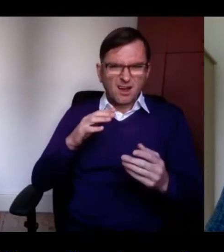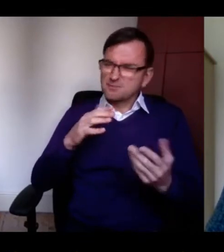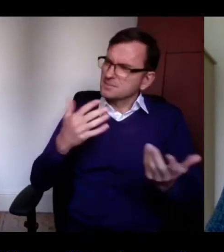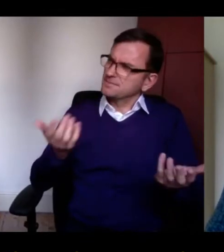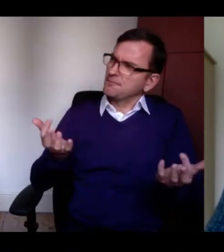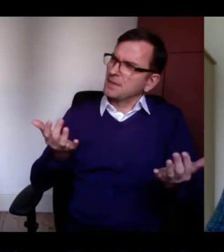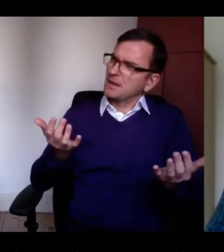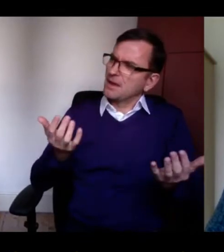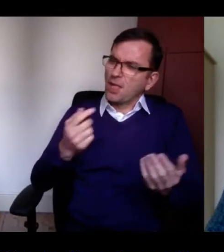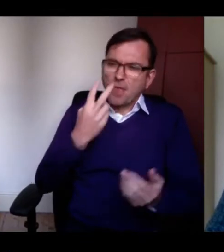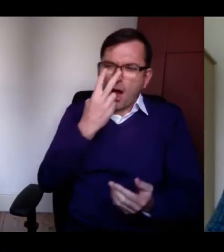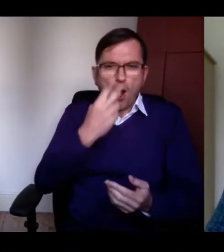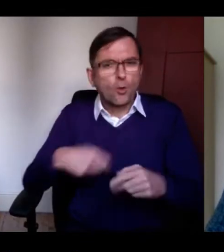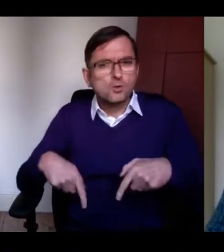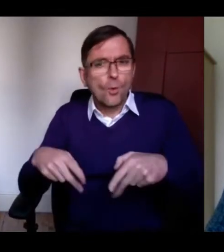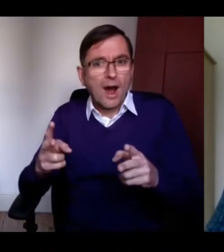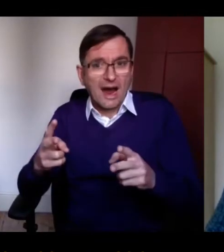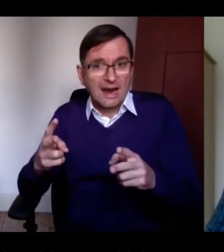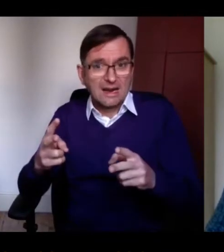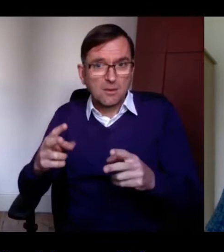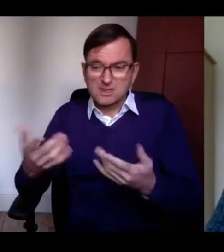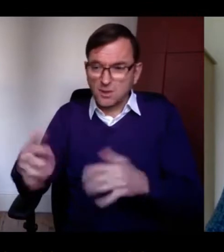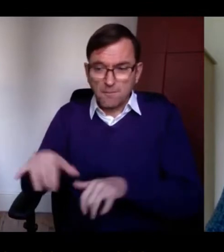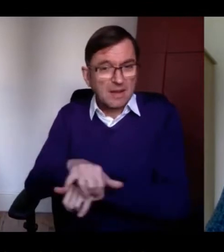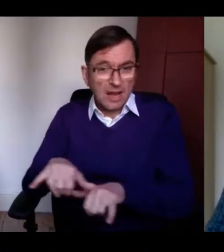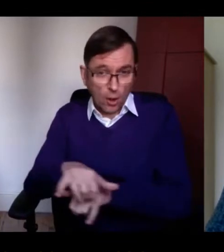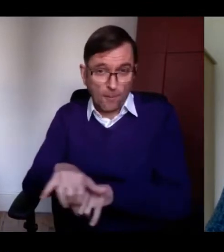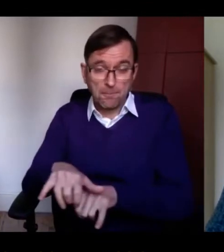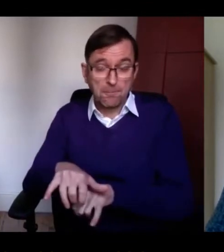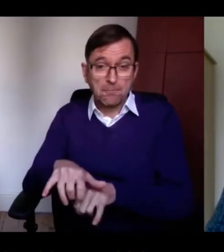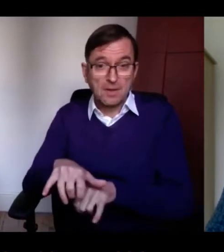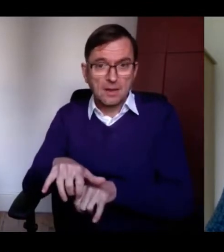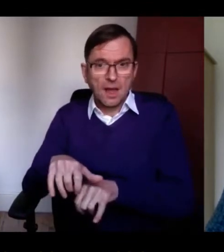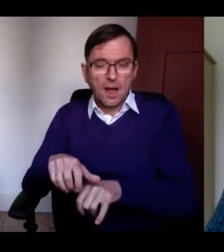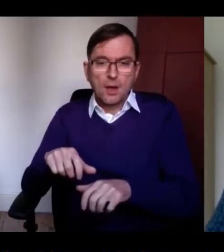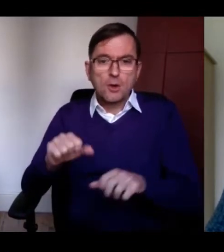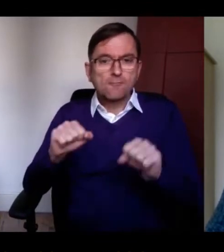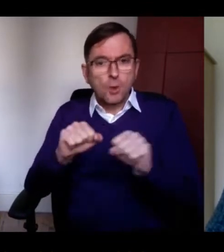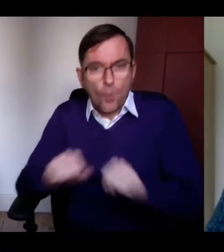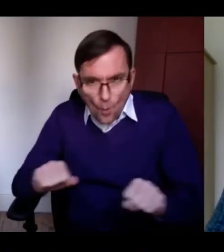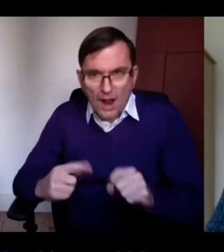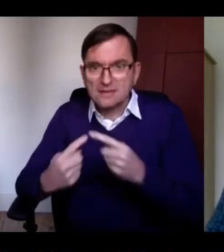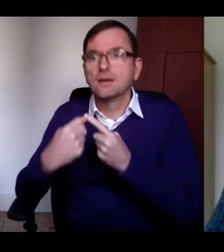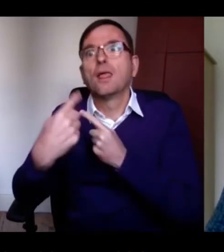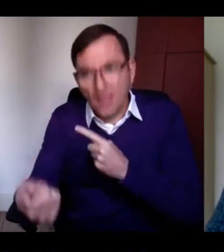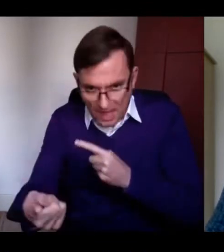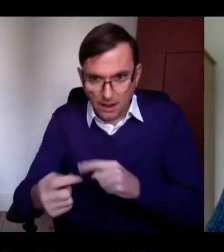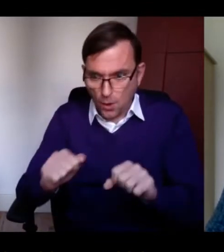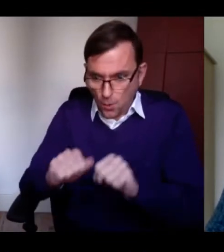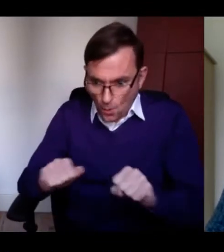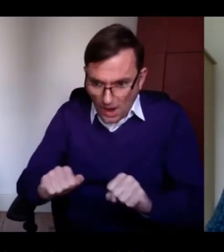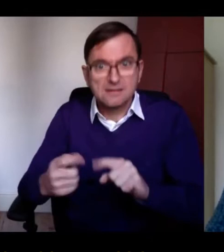I can ask the old way, which was a minicom, which was an old phone.